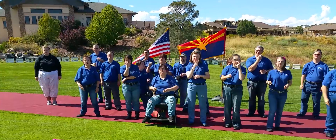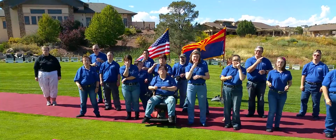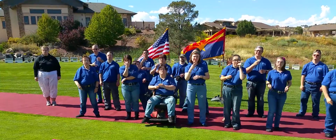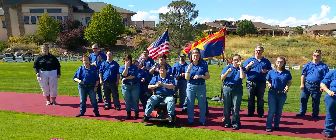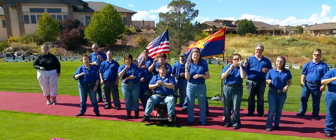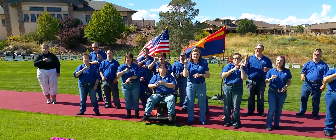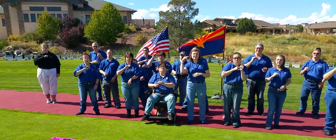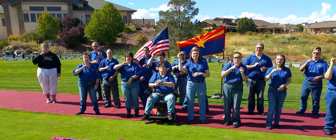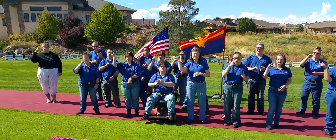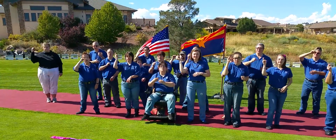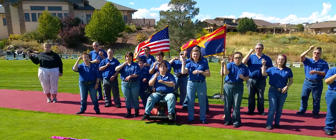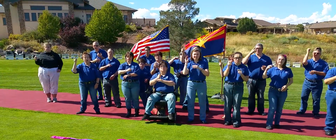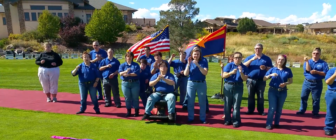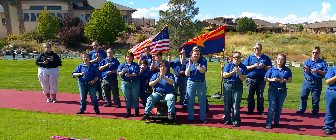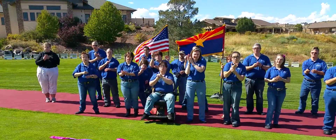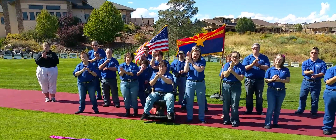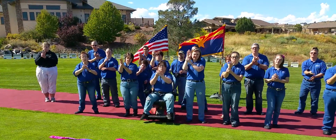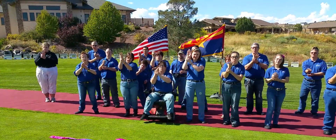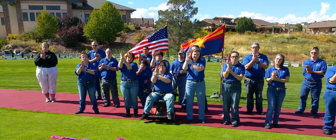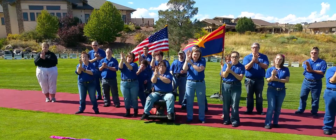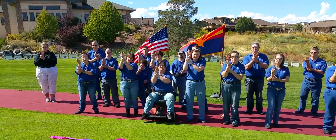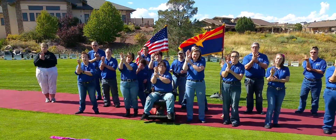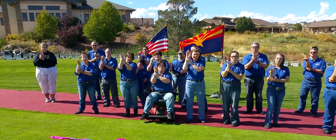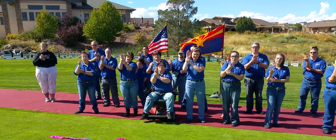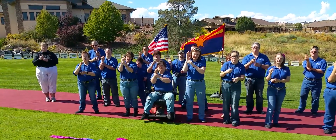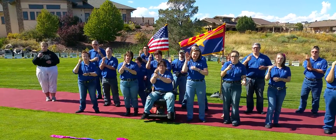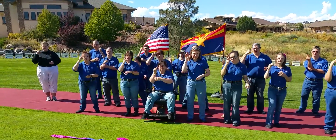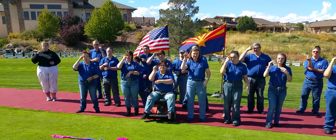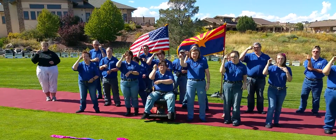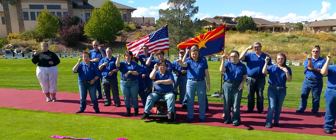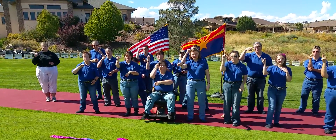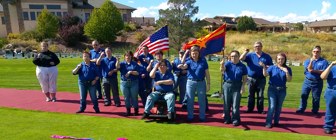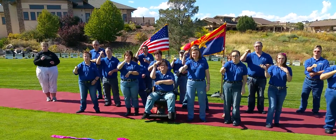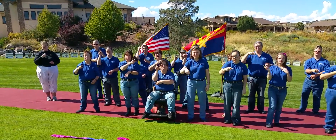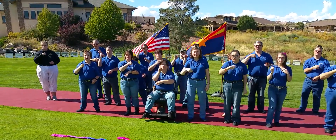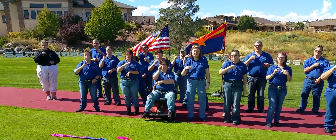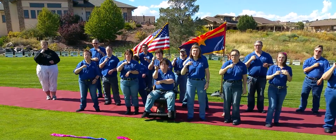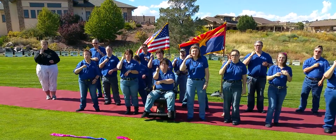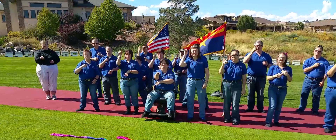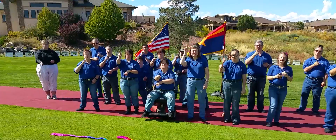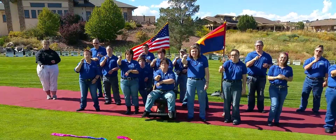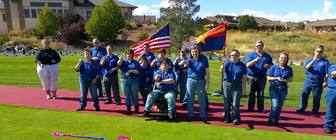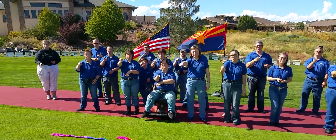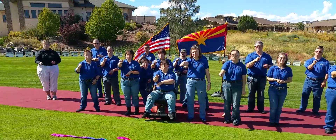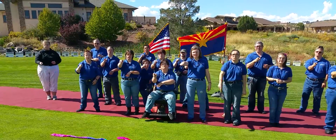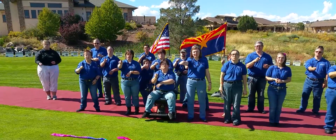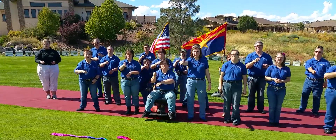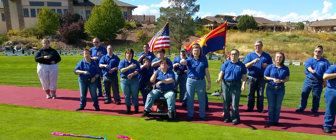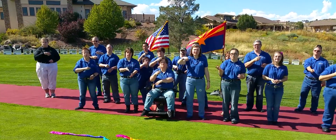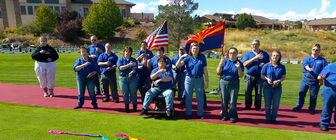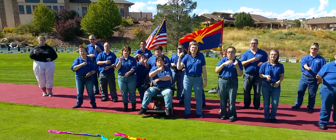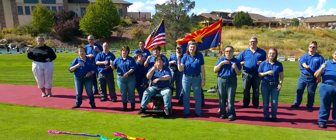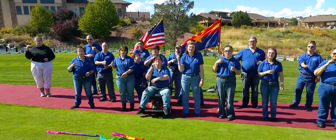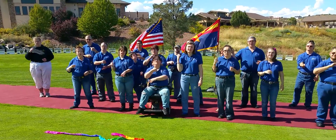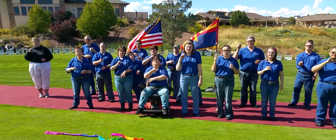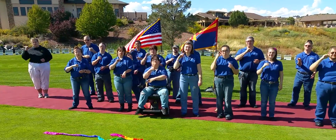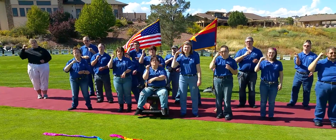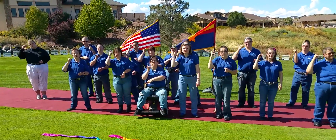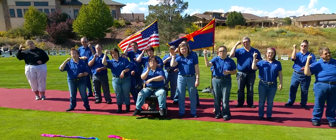I see them bloom for me and you, and I think to